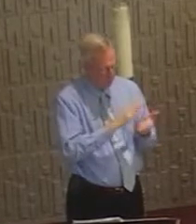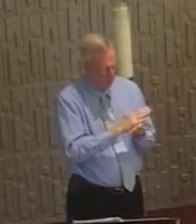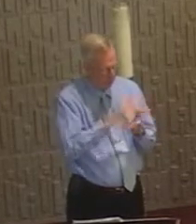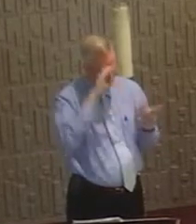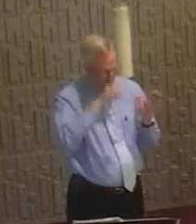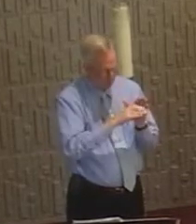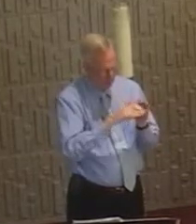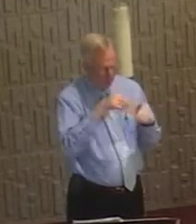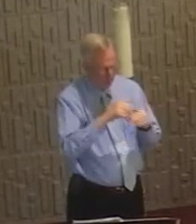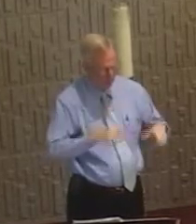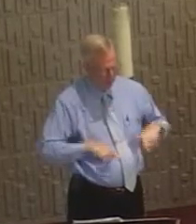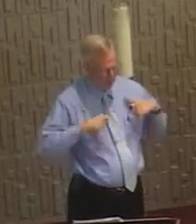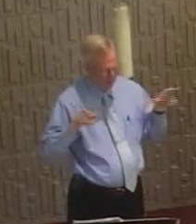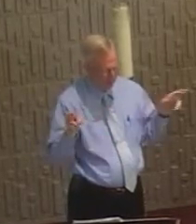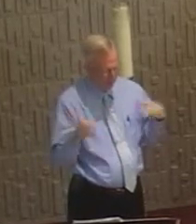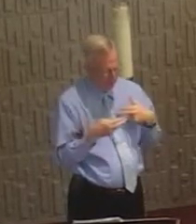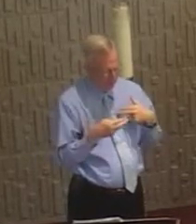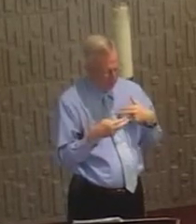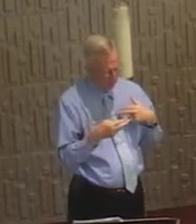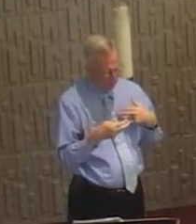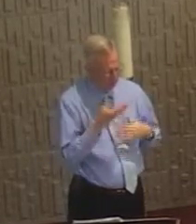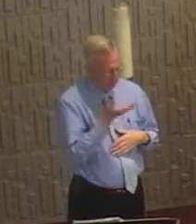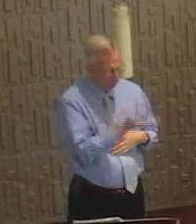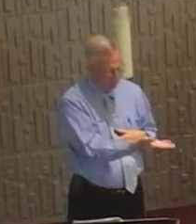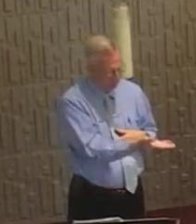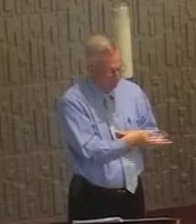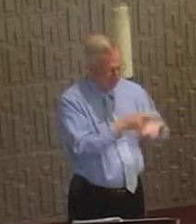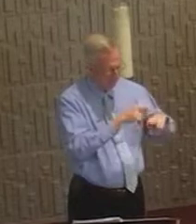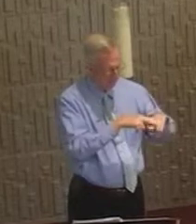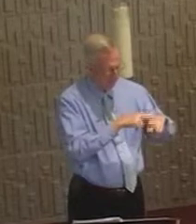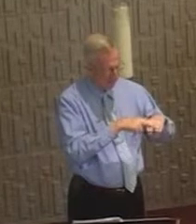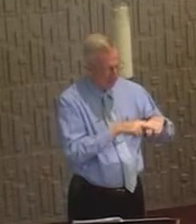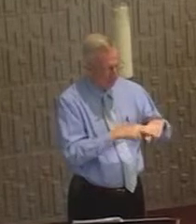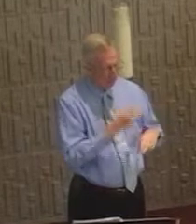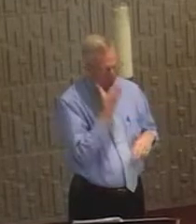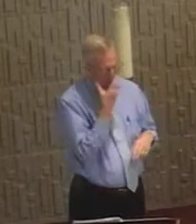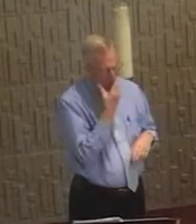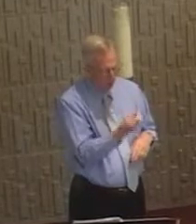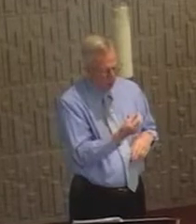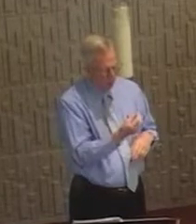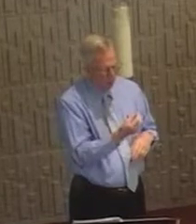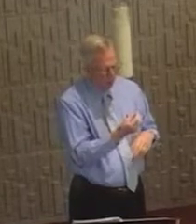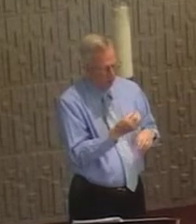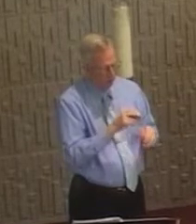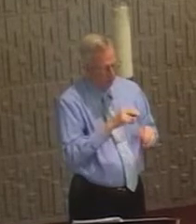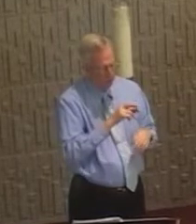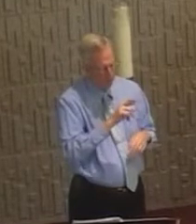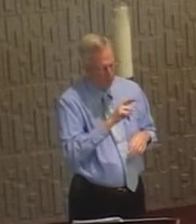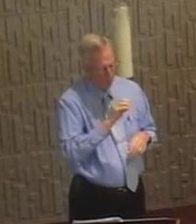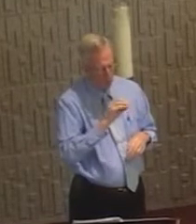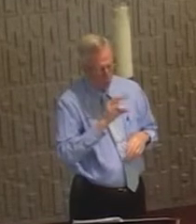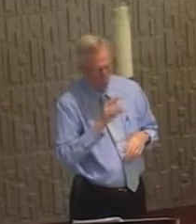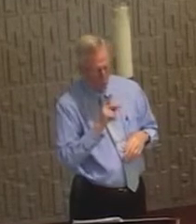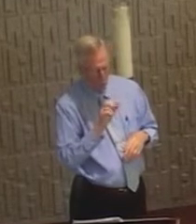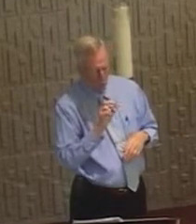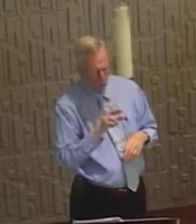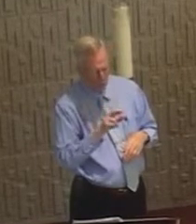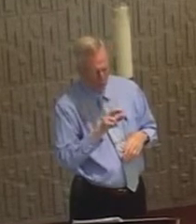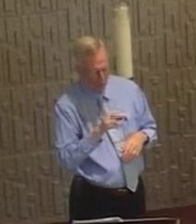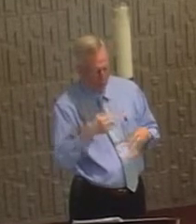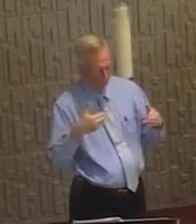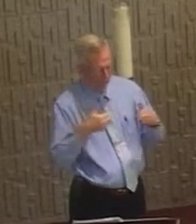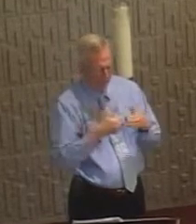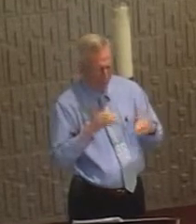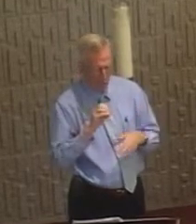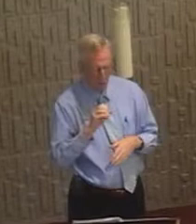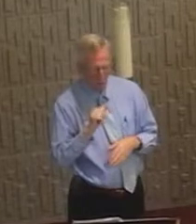in her living room. And there she was on this beautiful bentwood rocker and right next to this oak